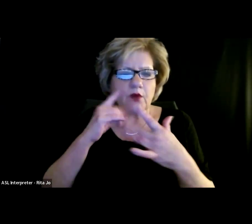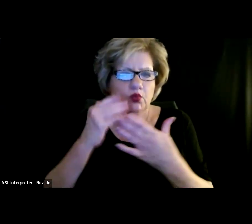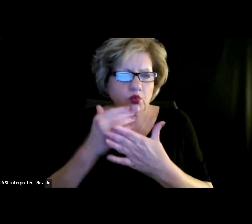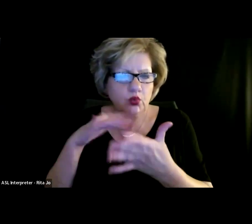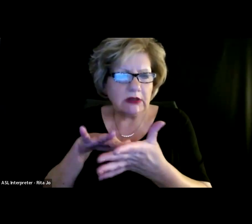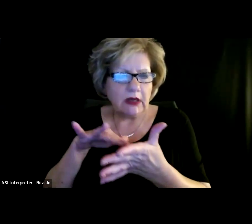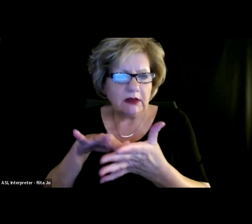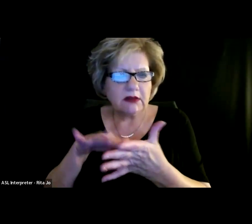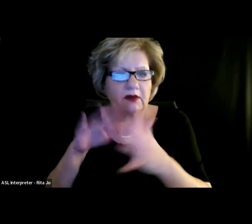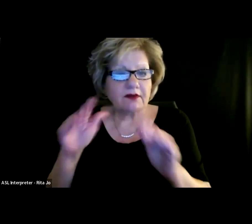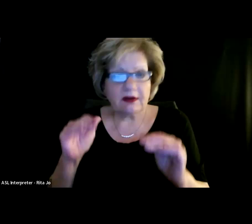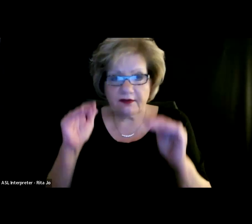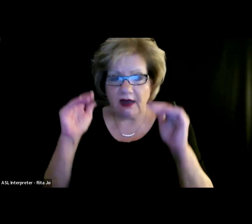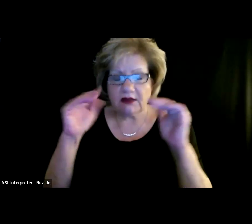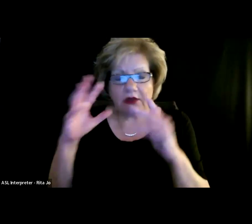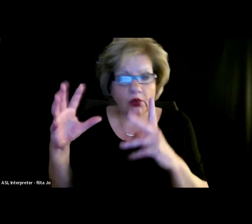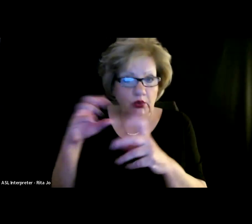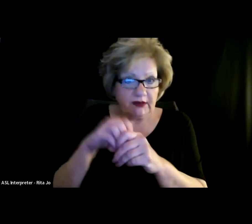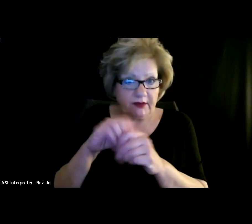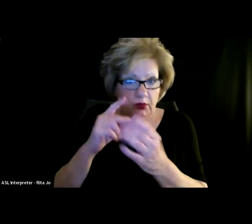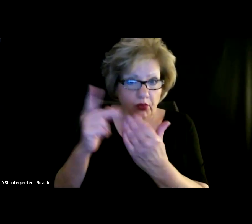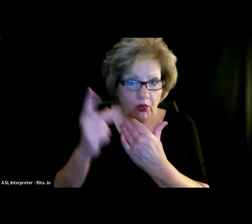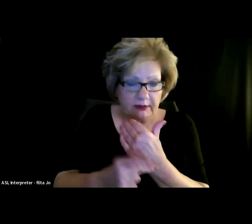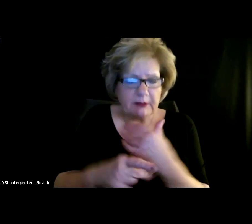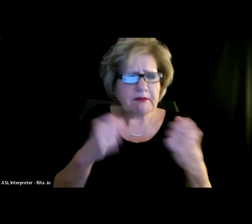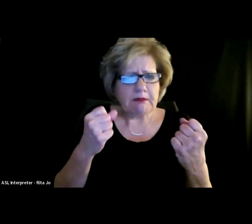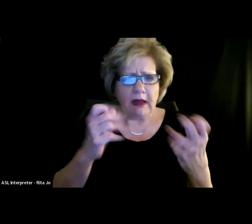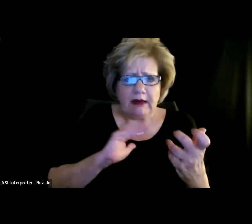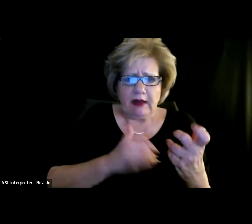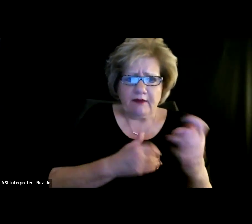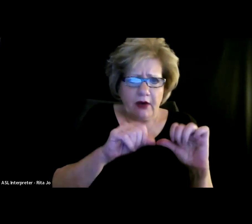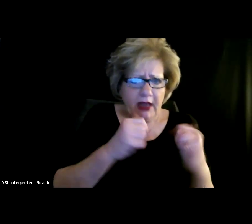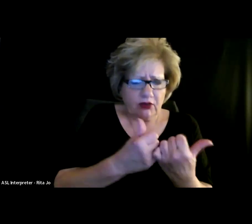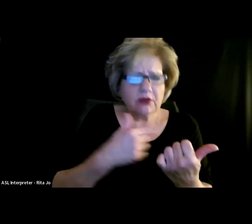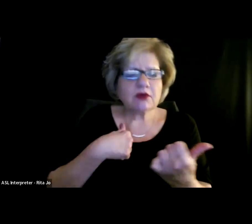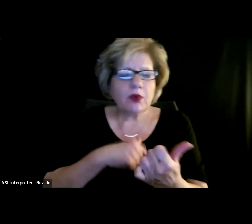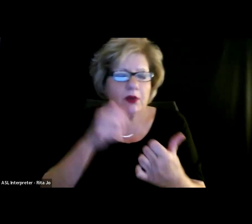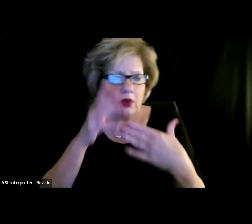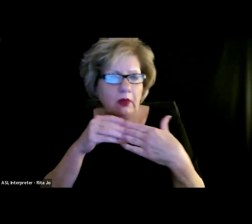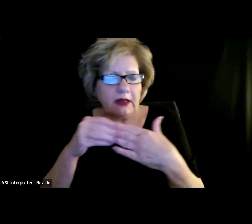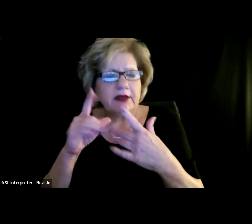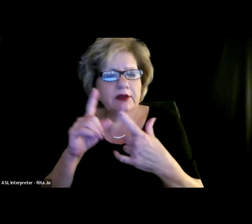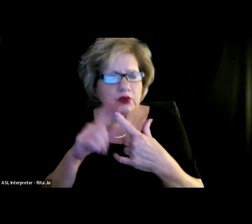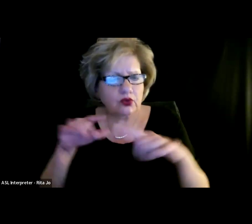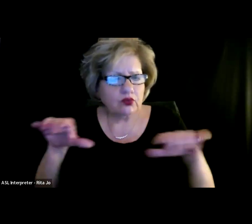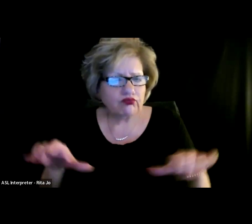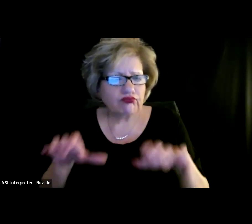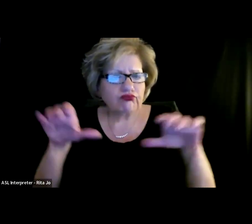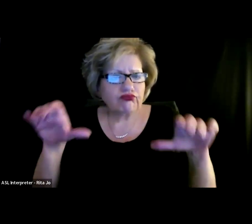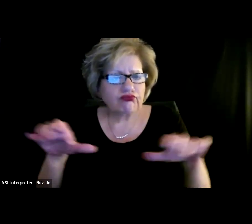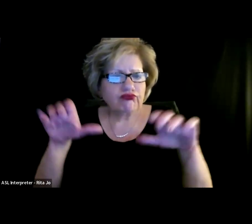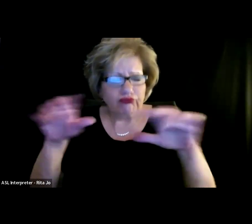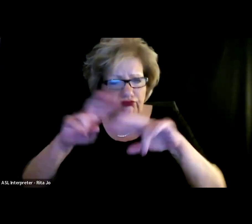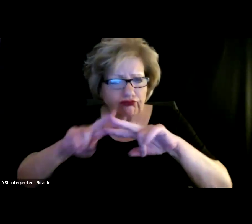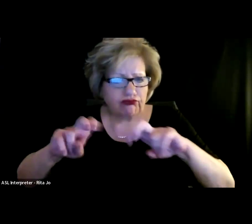advancing inclusive apprenticeship programs. Across many of our agencies, the department is leading efforts to rigorously assess the effectiveness of these programs